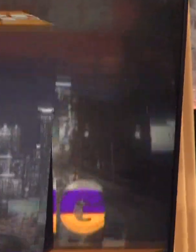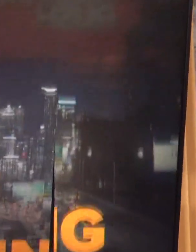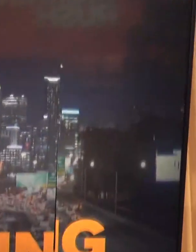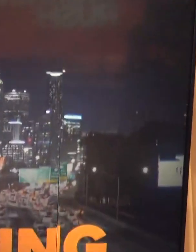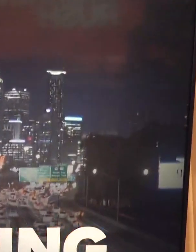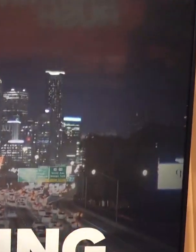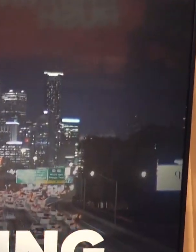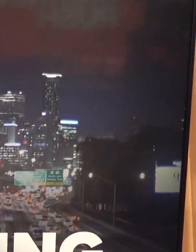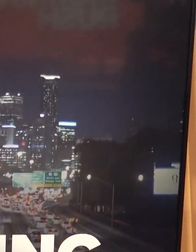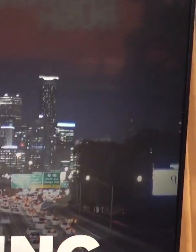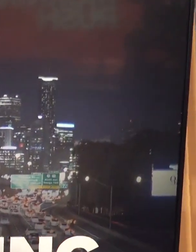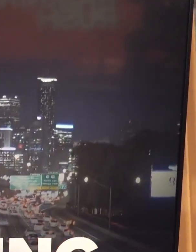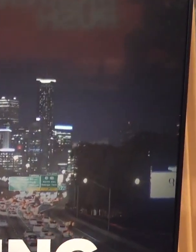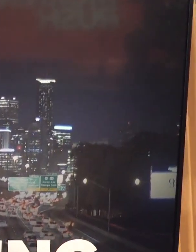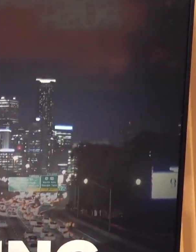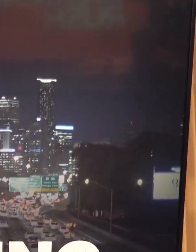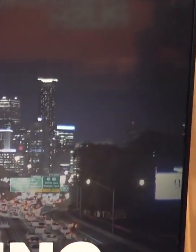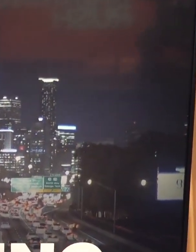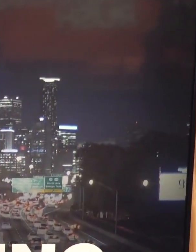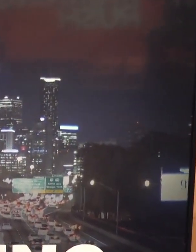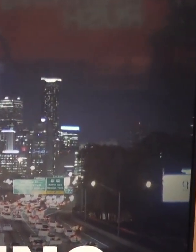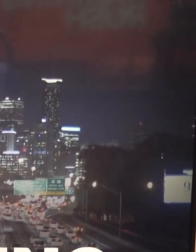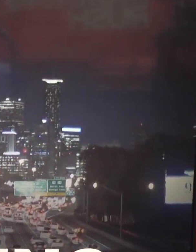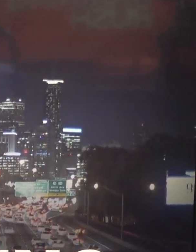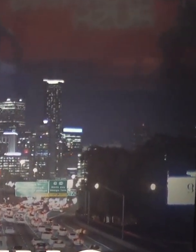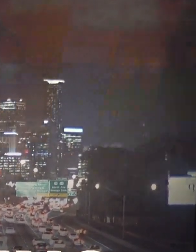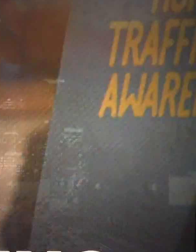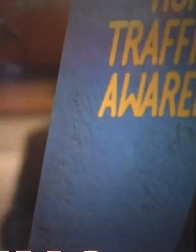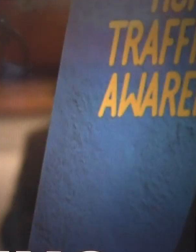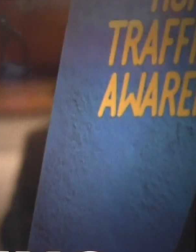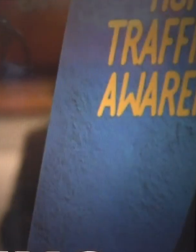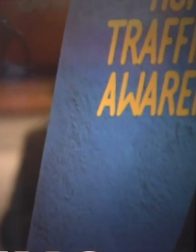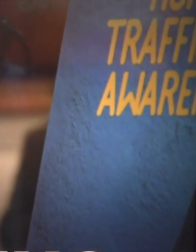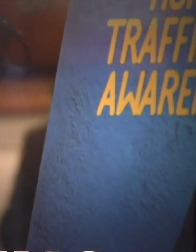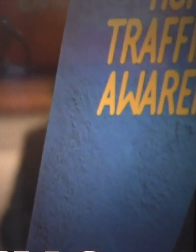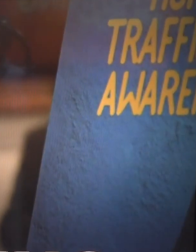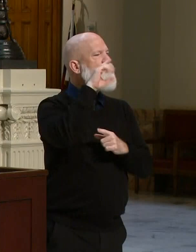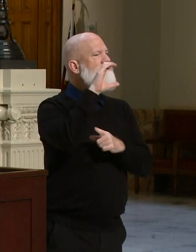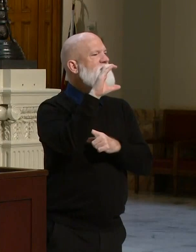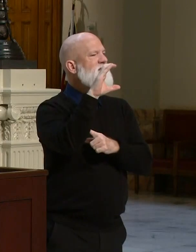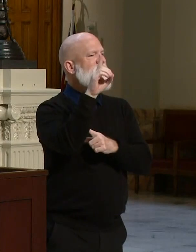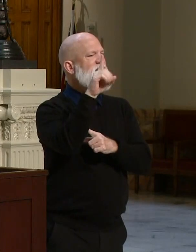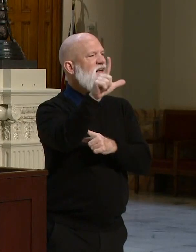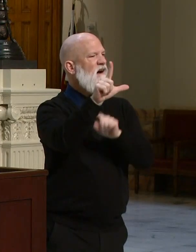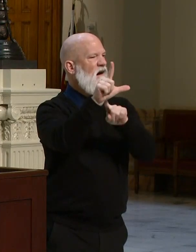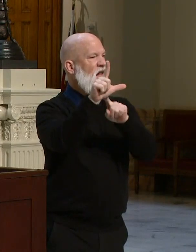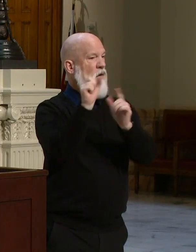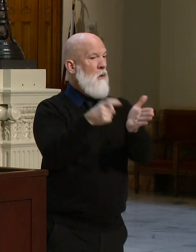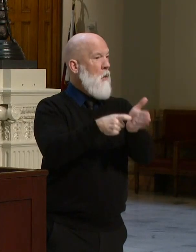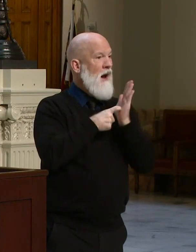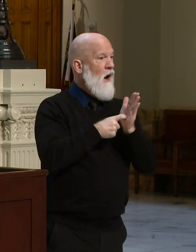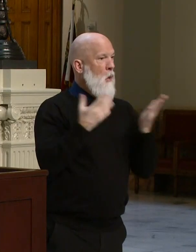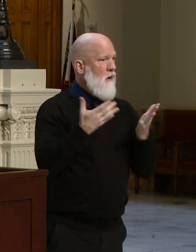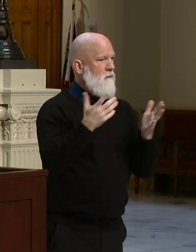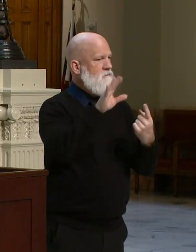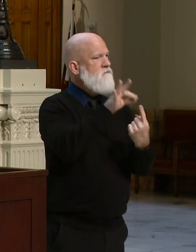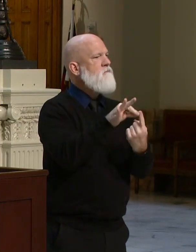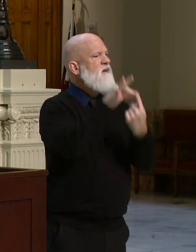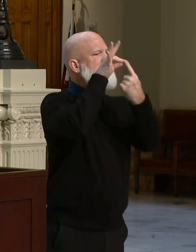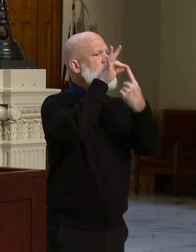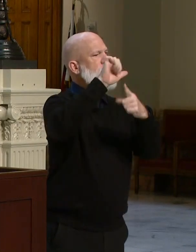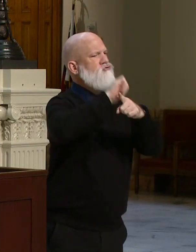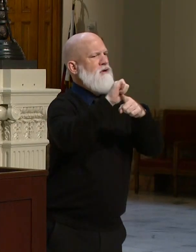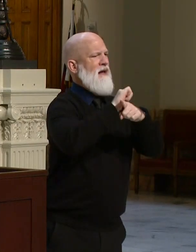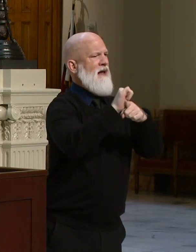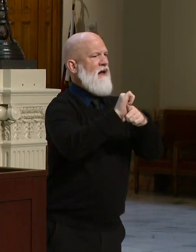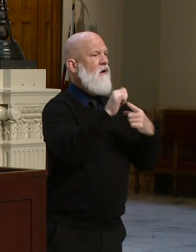Local leaders will meet with Georgia's First Lady to discuss anti-human trafficking measures. This is an issue that has been a priority for